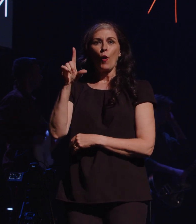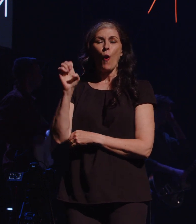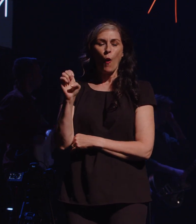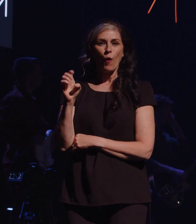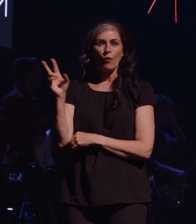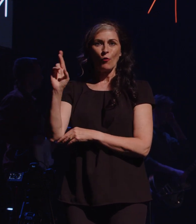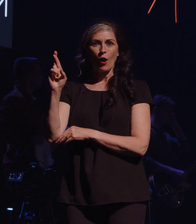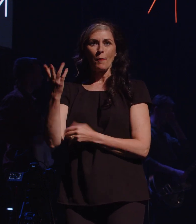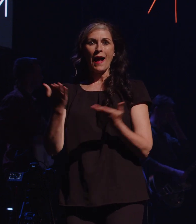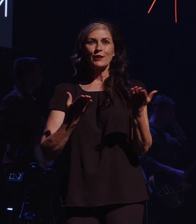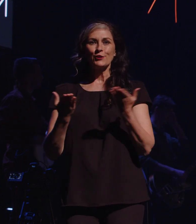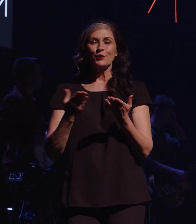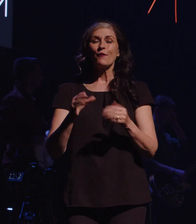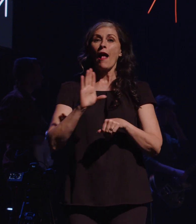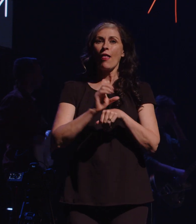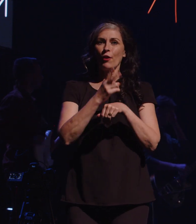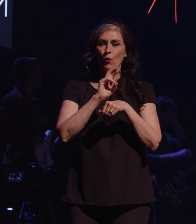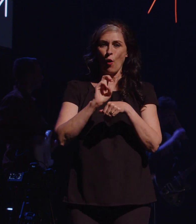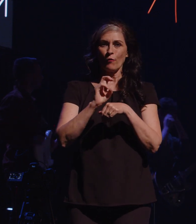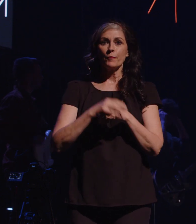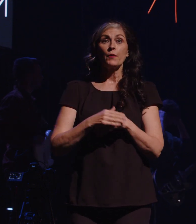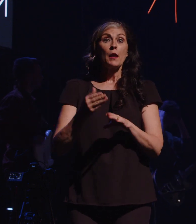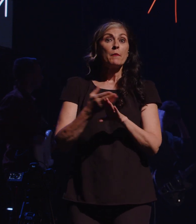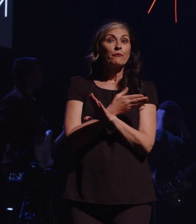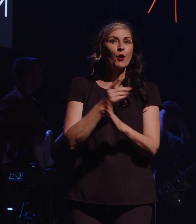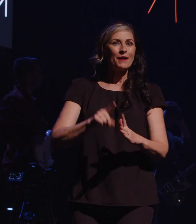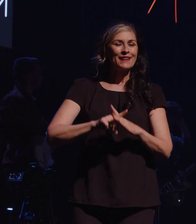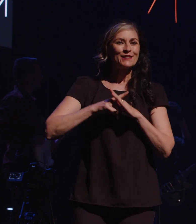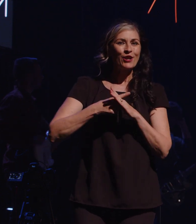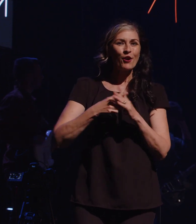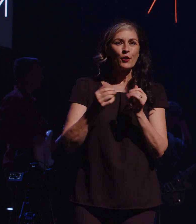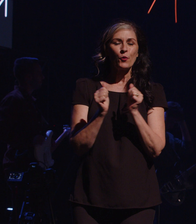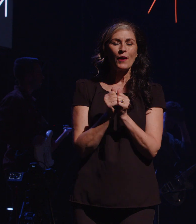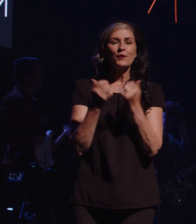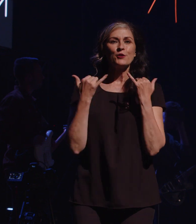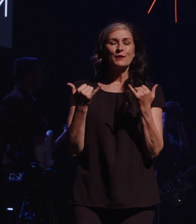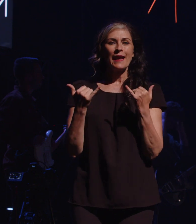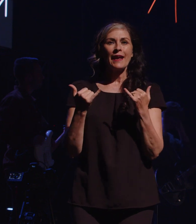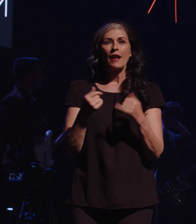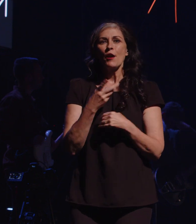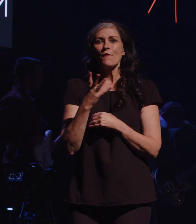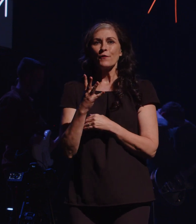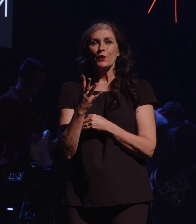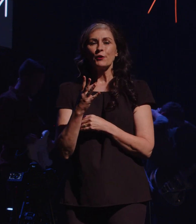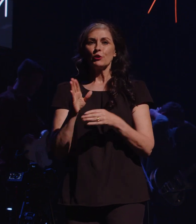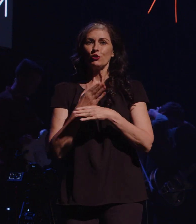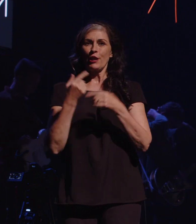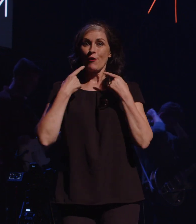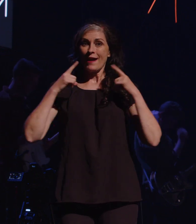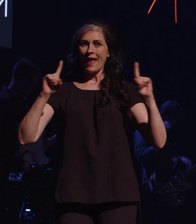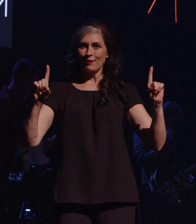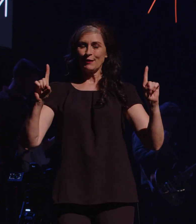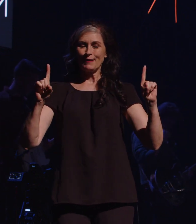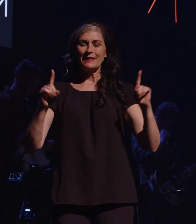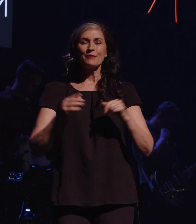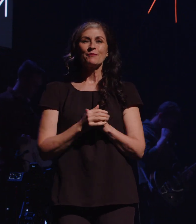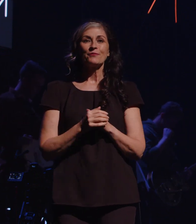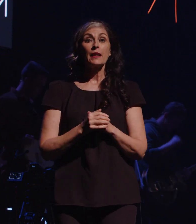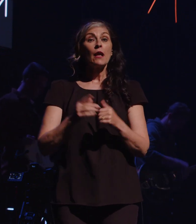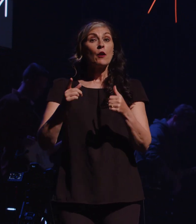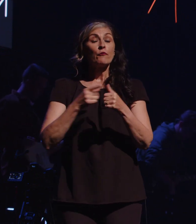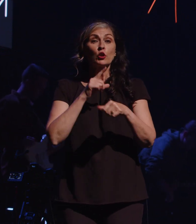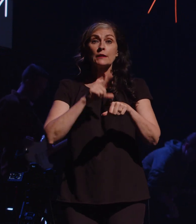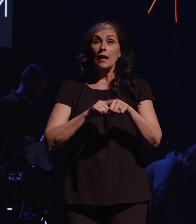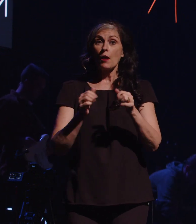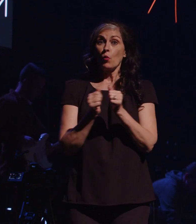I serve here at the Grove. Before we get started with today, I'm going to share with you a few announcements. If it's your